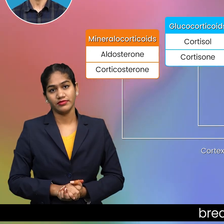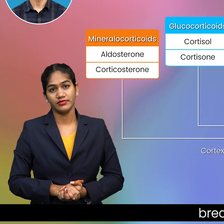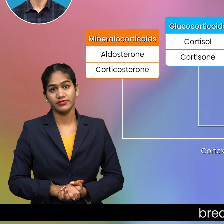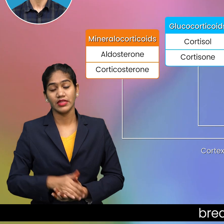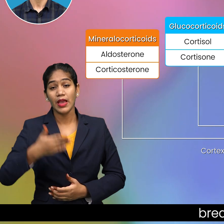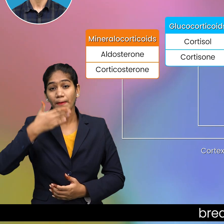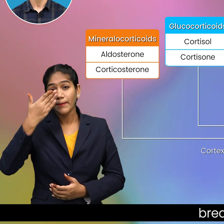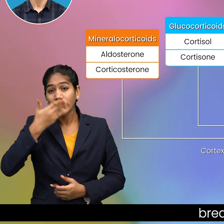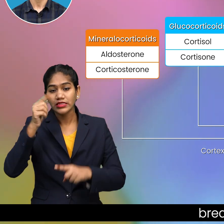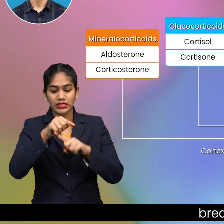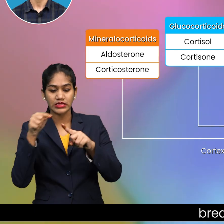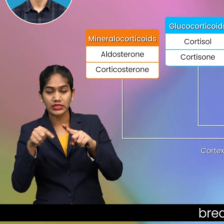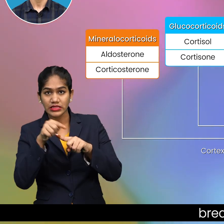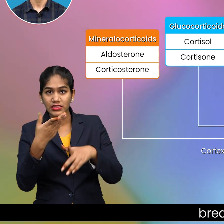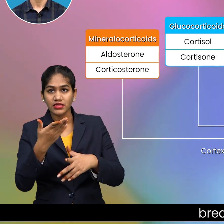breathing rate,